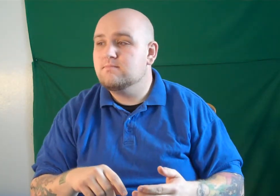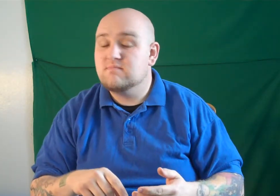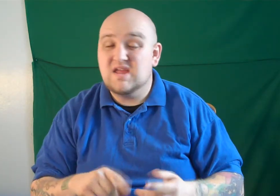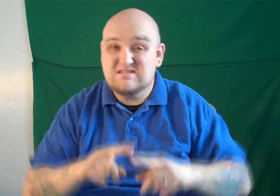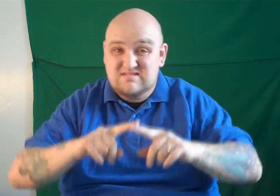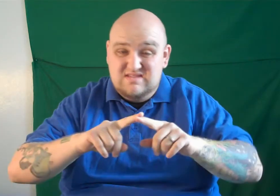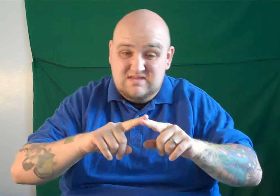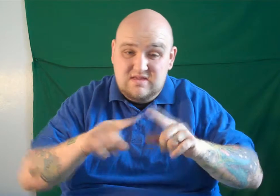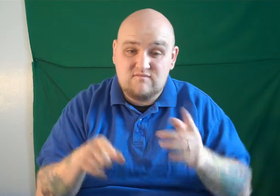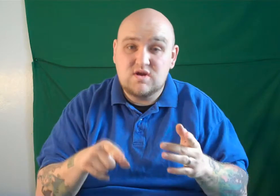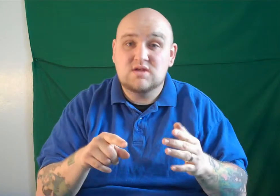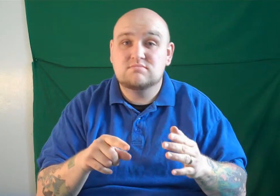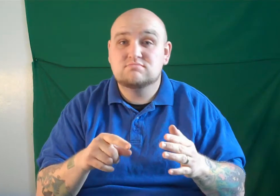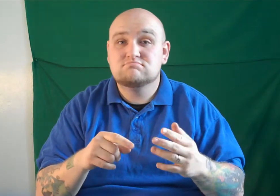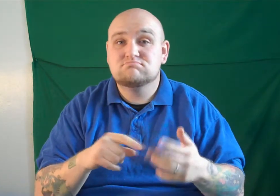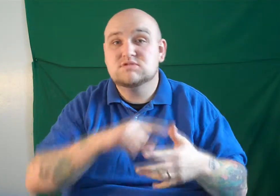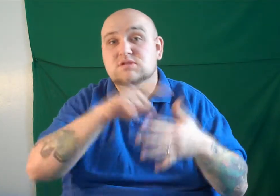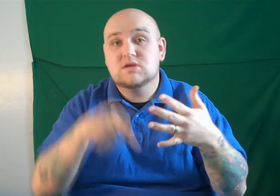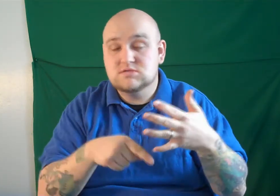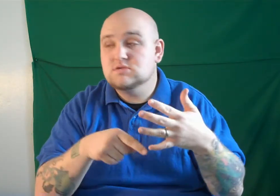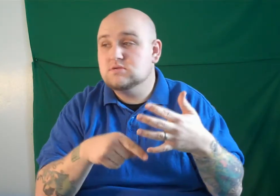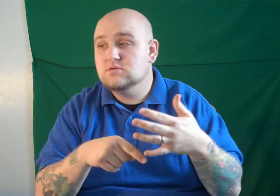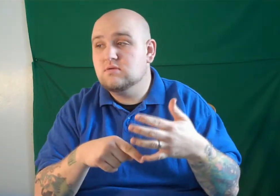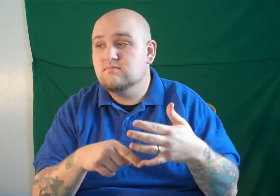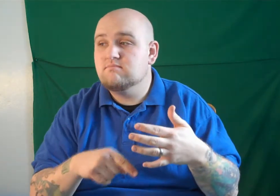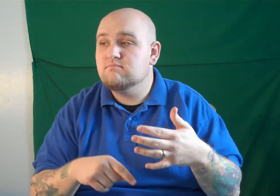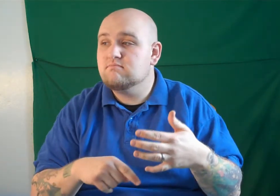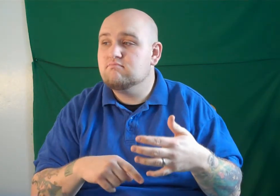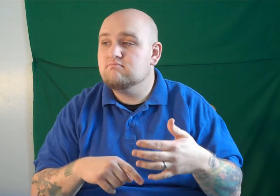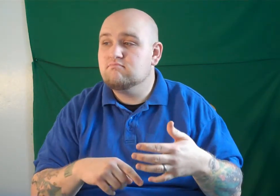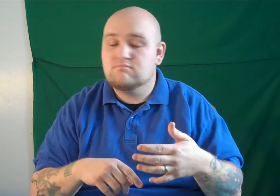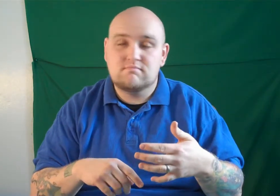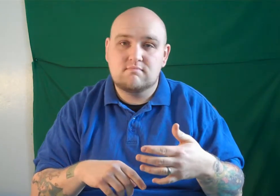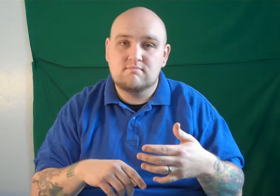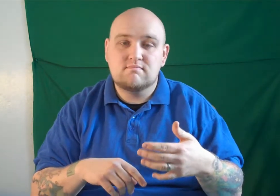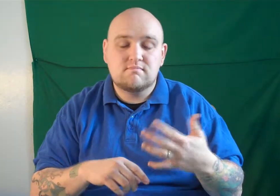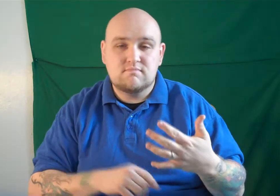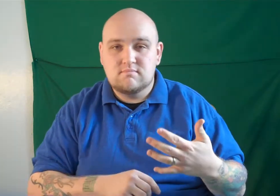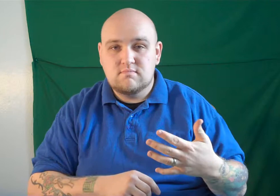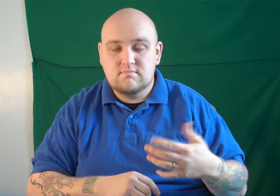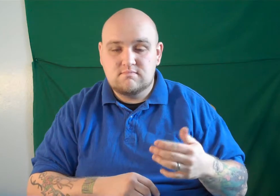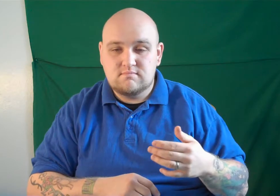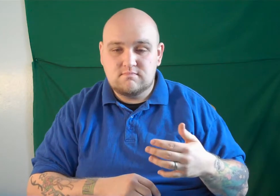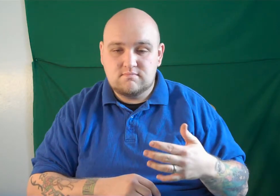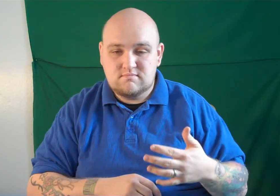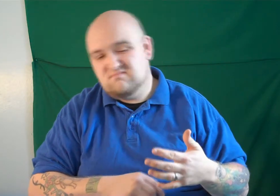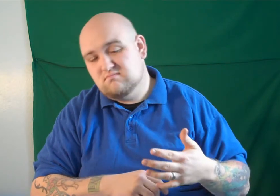to tasks and knowledge and skill statements. And there's another little section that's the knowledge test